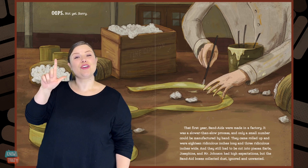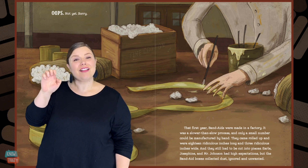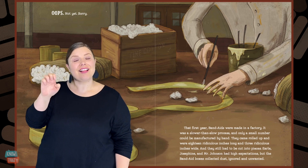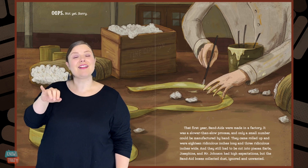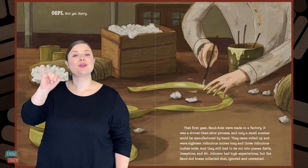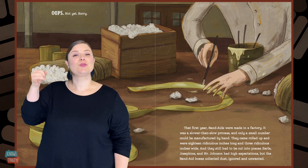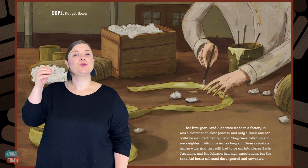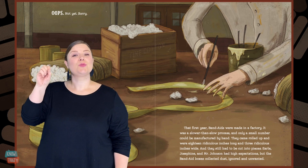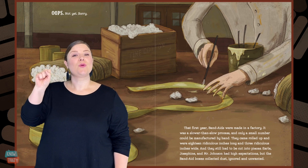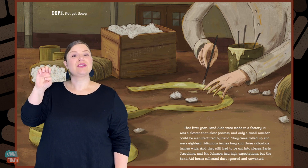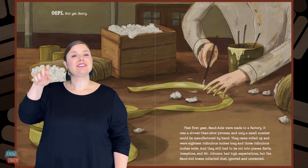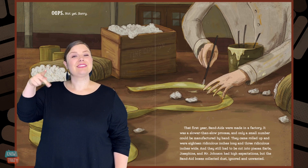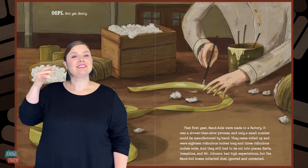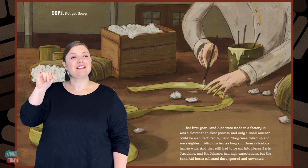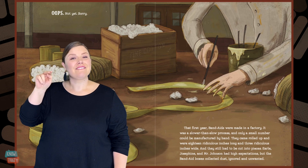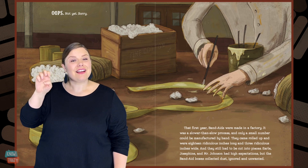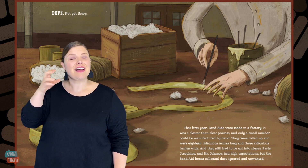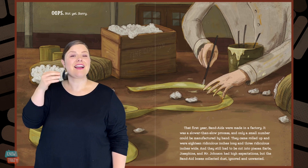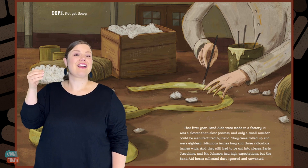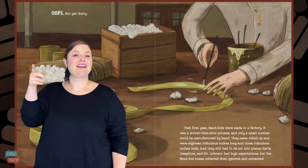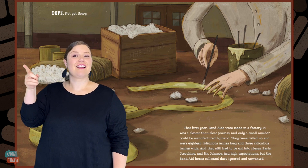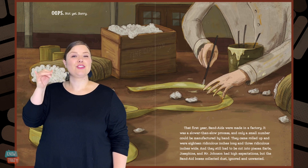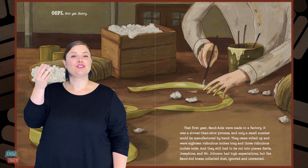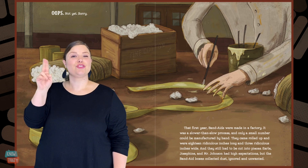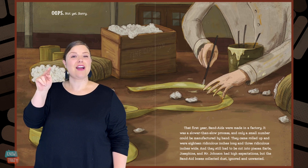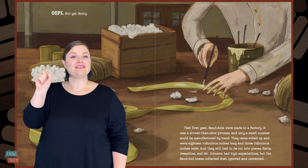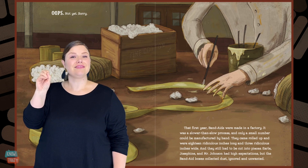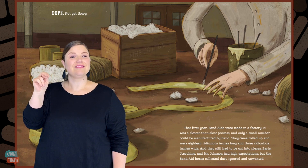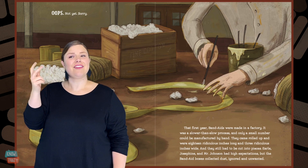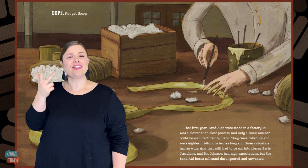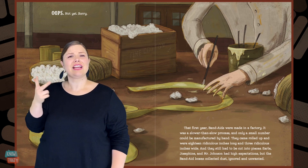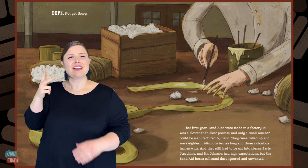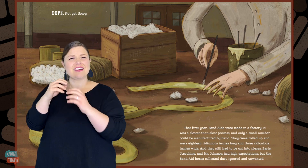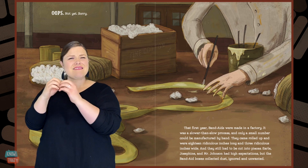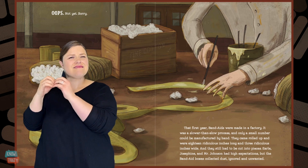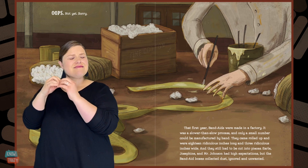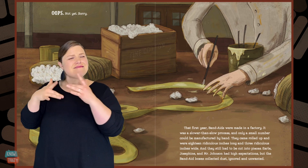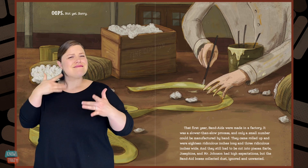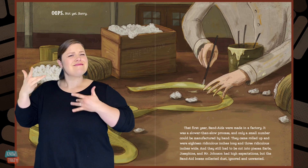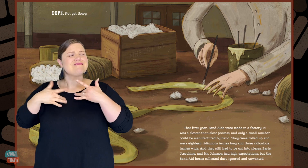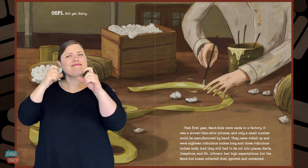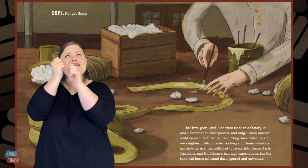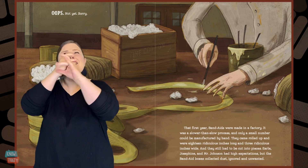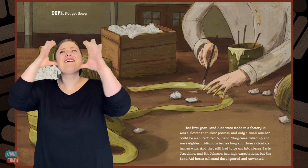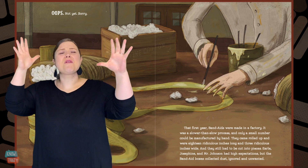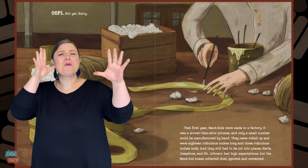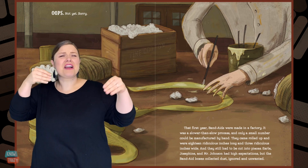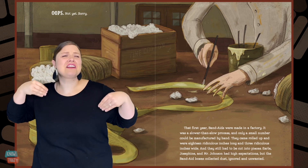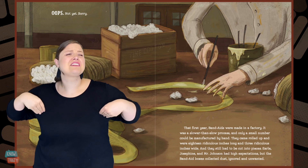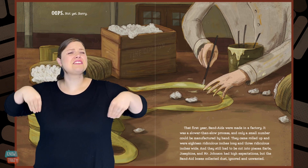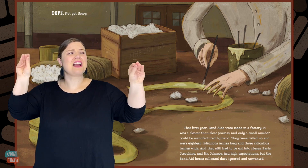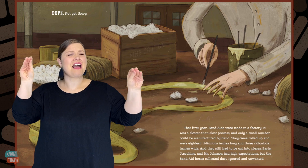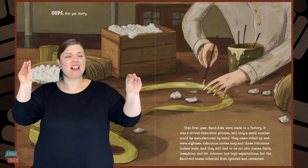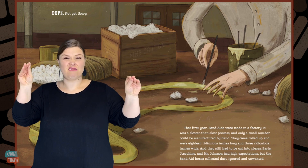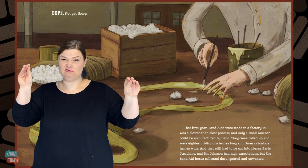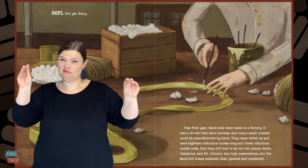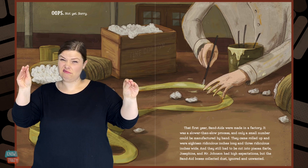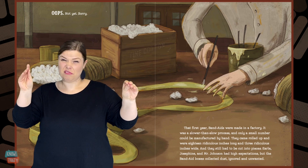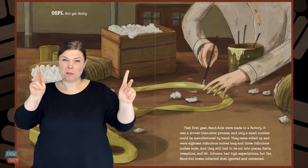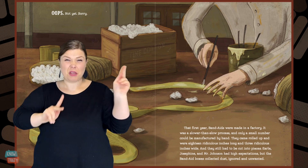high expectations. But the Band-Aid boxes collected dust, ignored